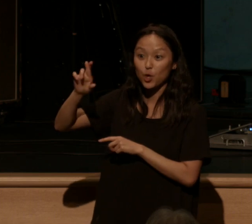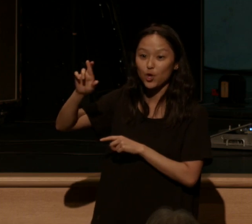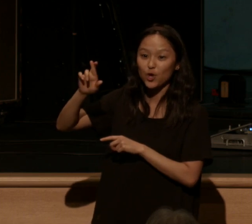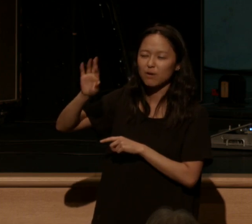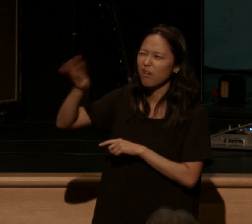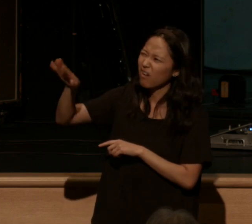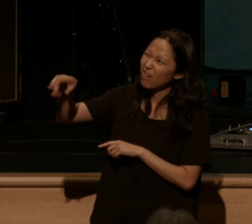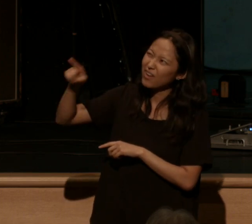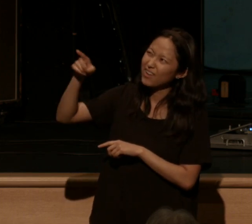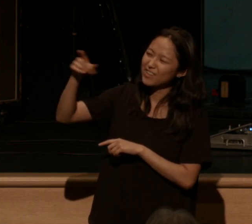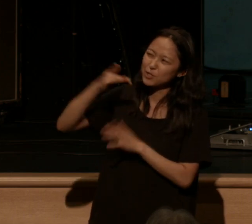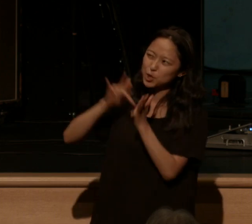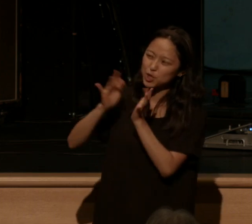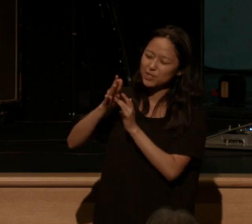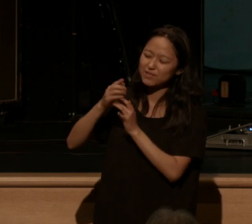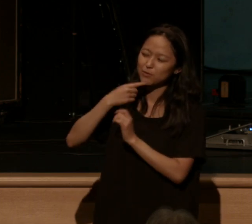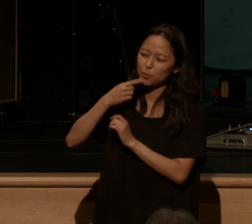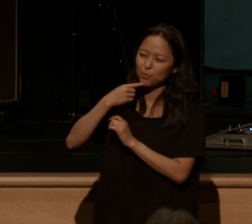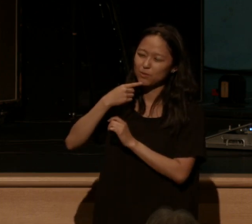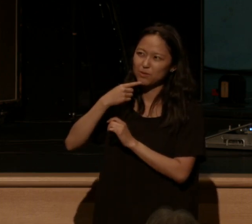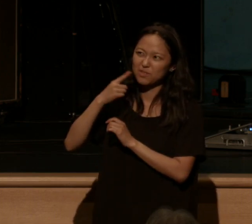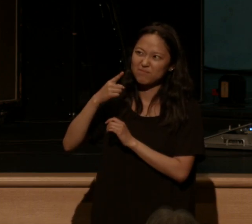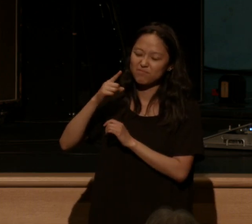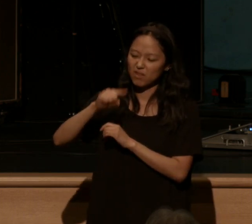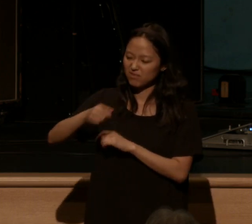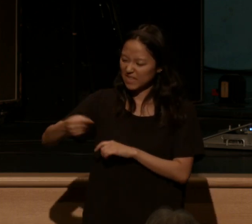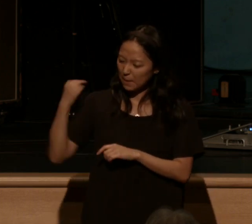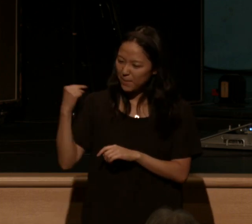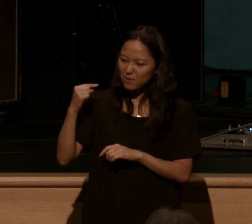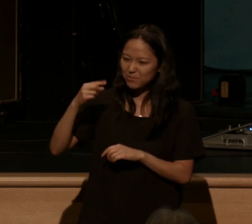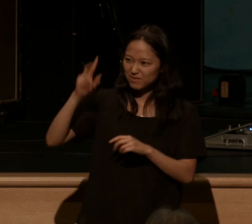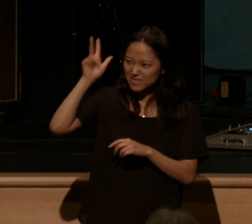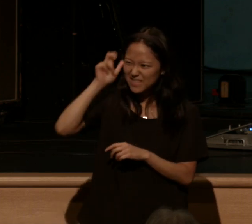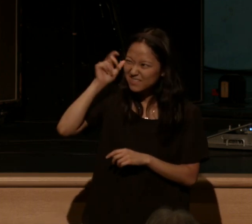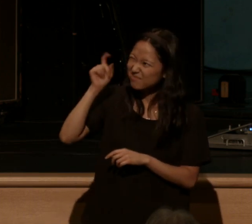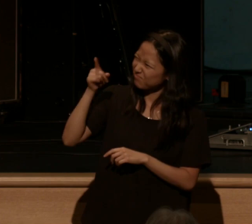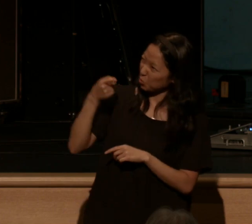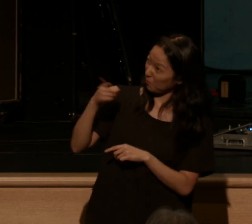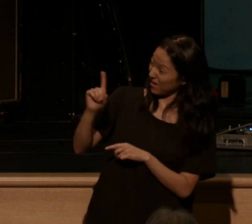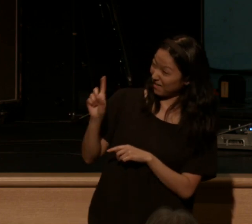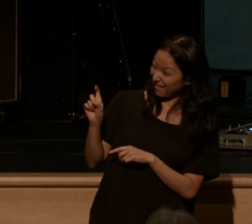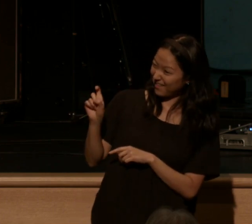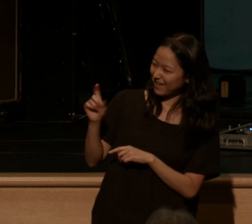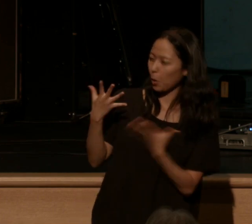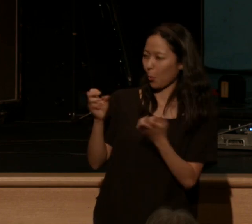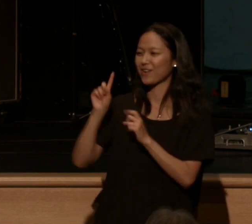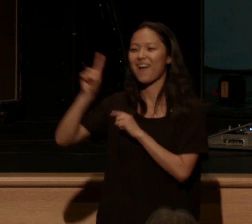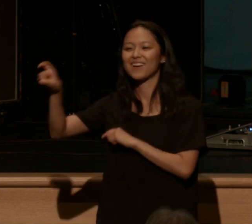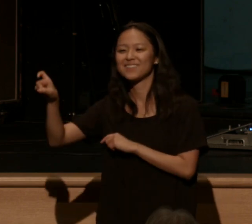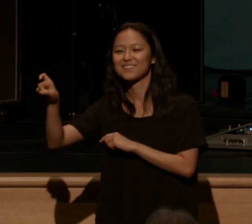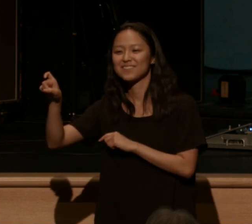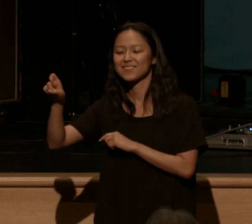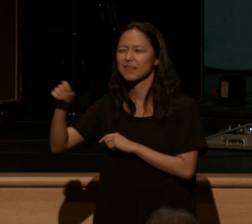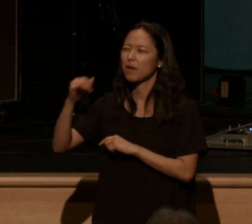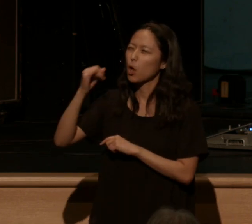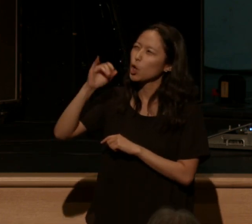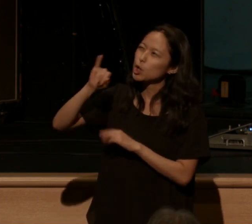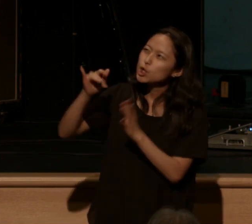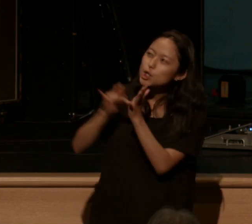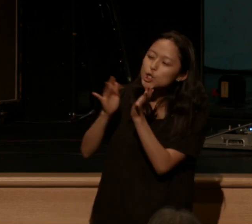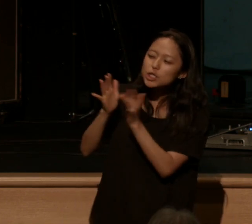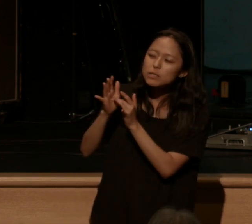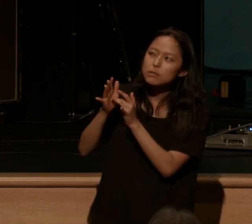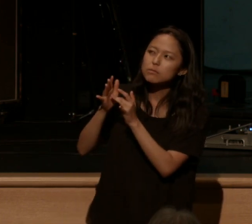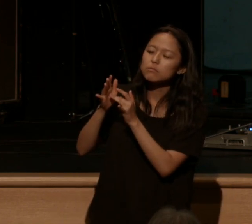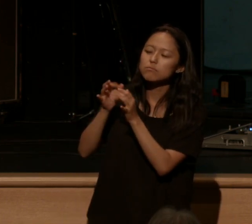Jesus said, get behind me, Satan, were you offended? Did that hurt? I'm sure it did. You know? Yeah, but Peter, so like when Jesus is